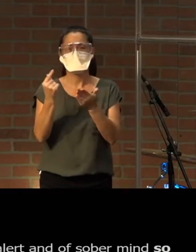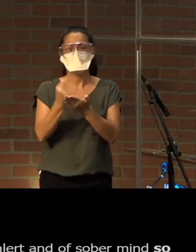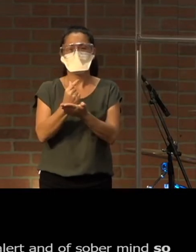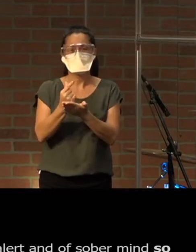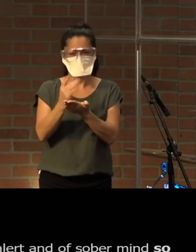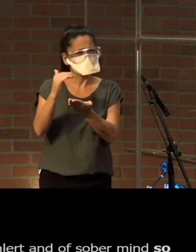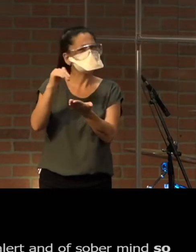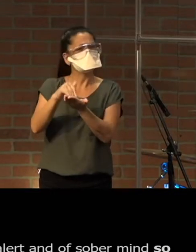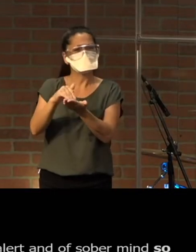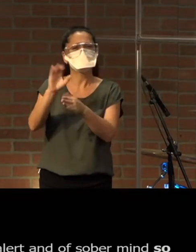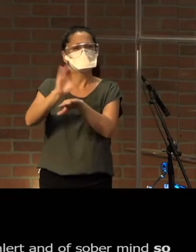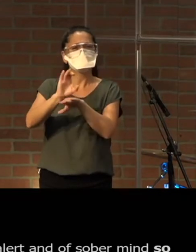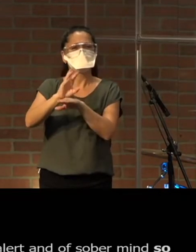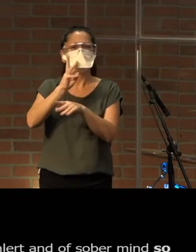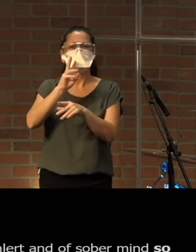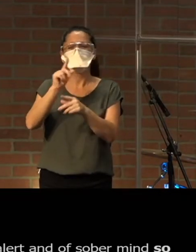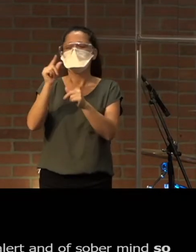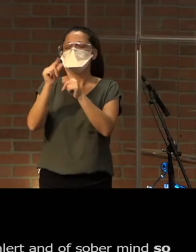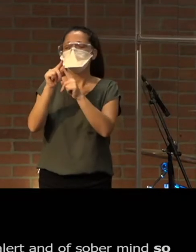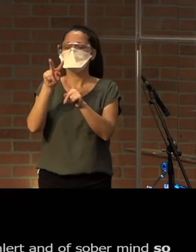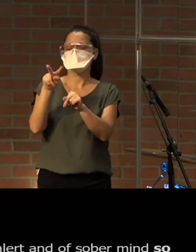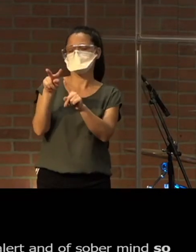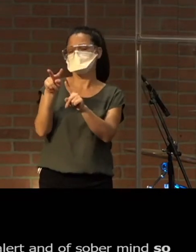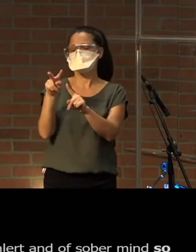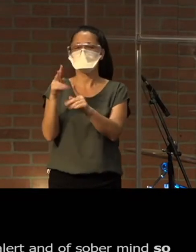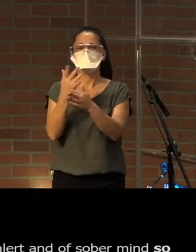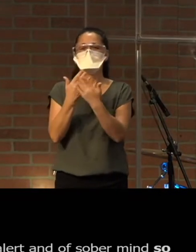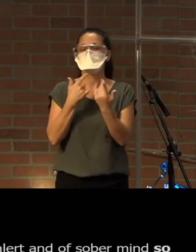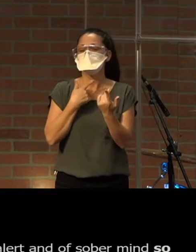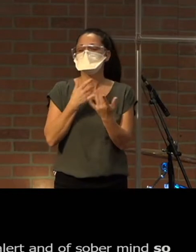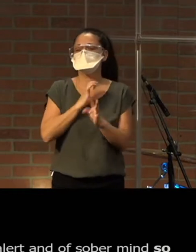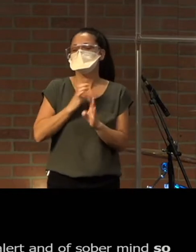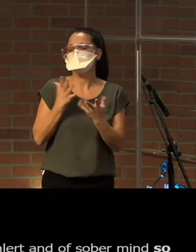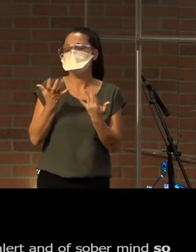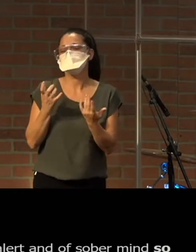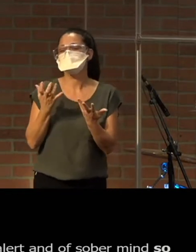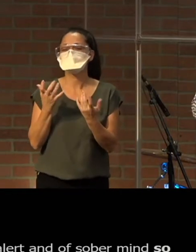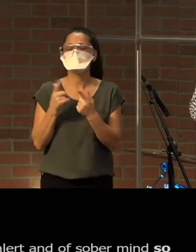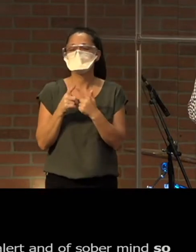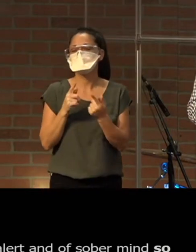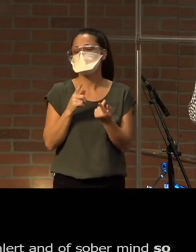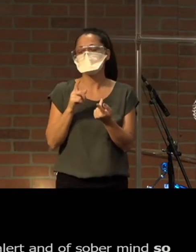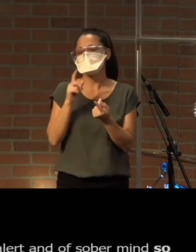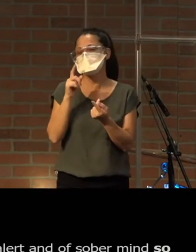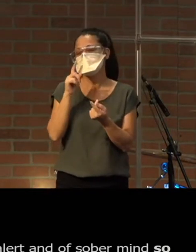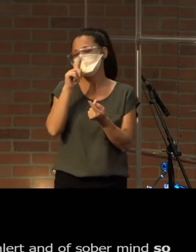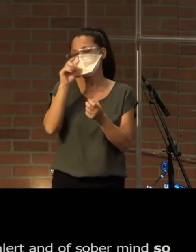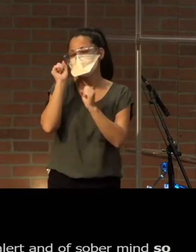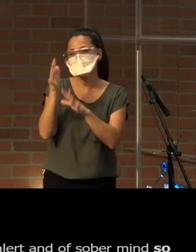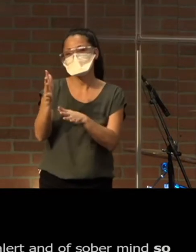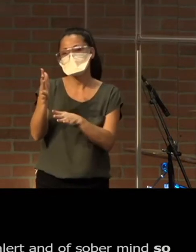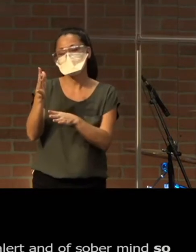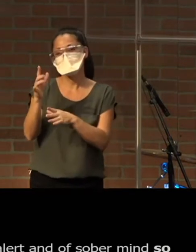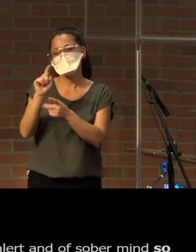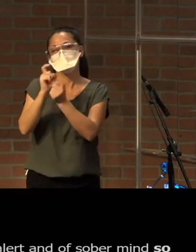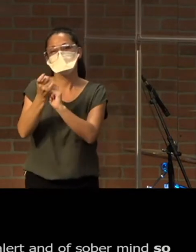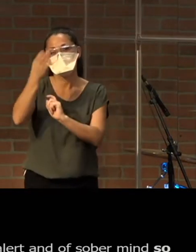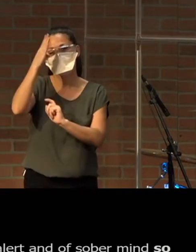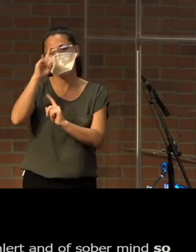turned by consumeristic, bloodthirsty Christians who want to shape God into their own